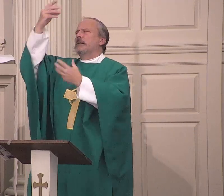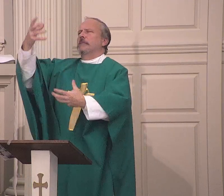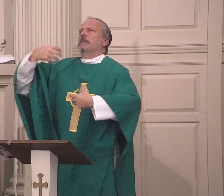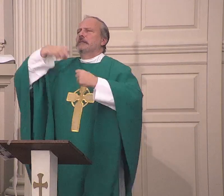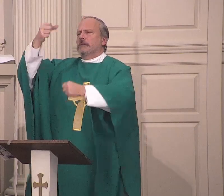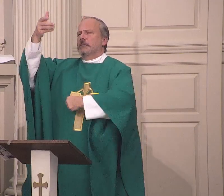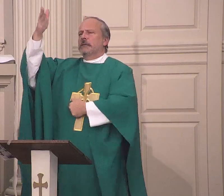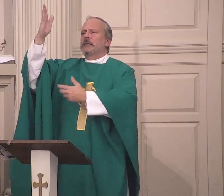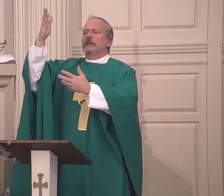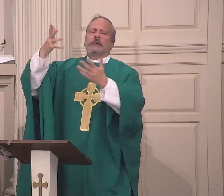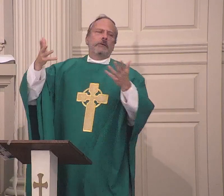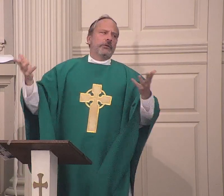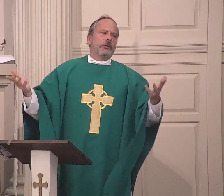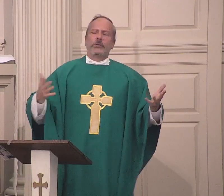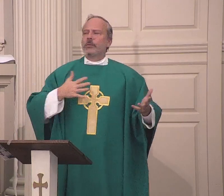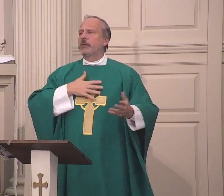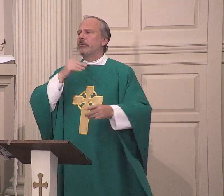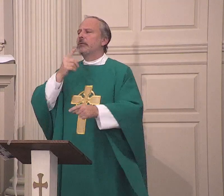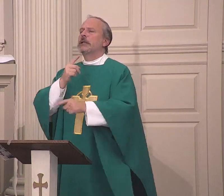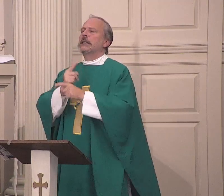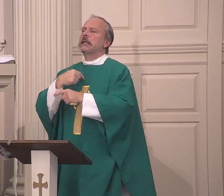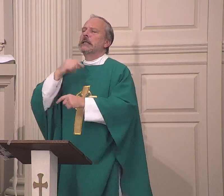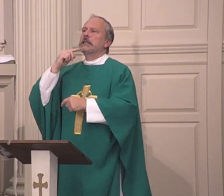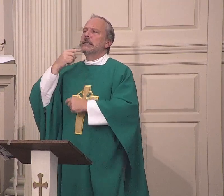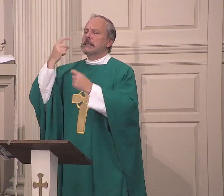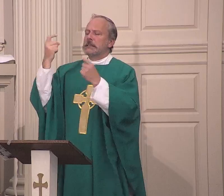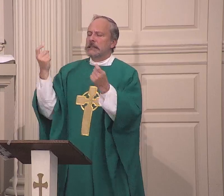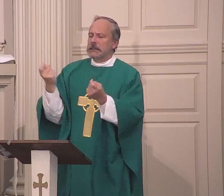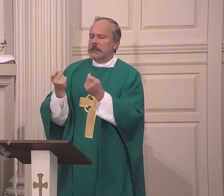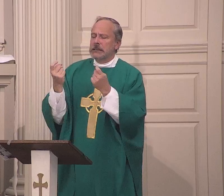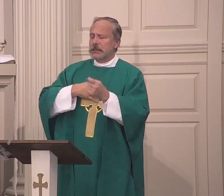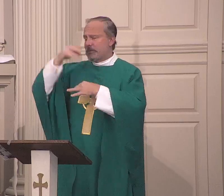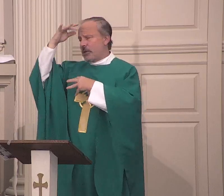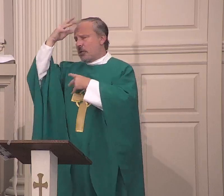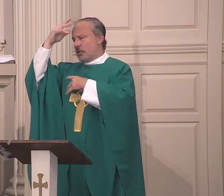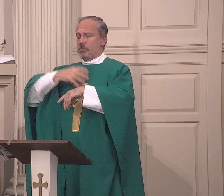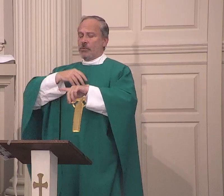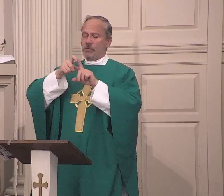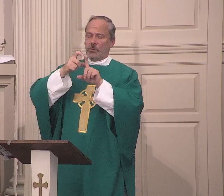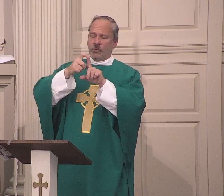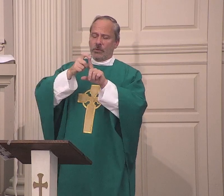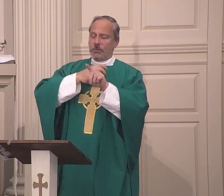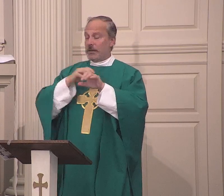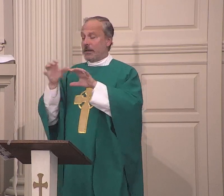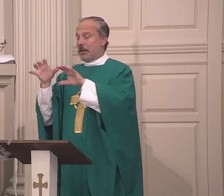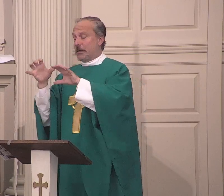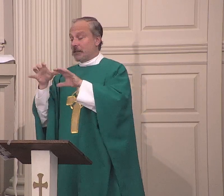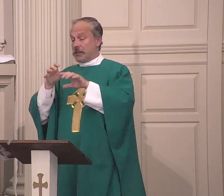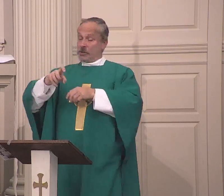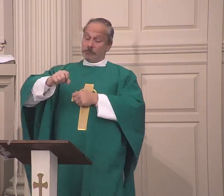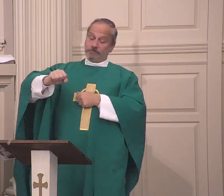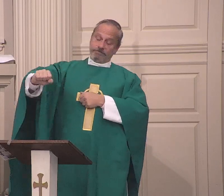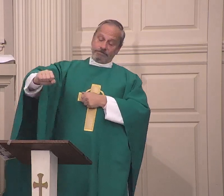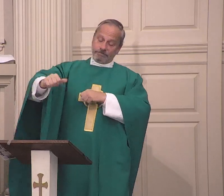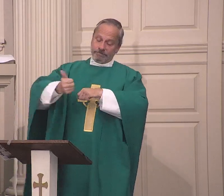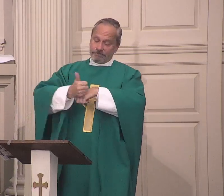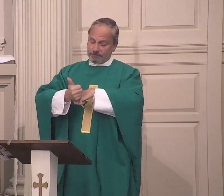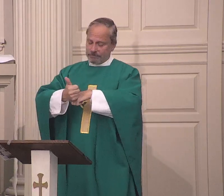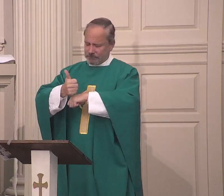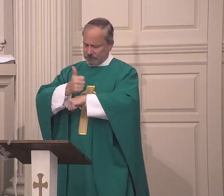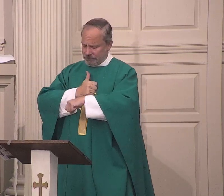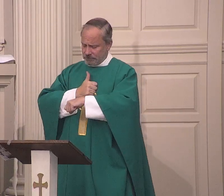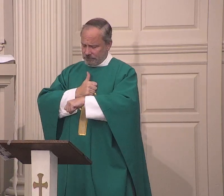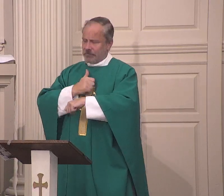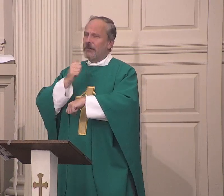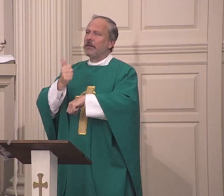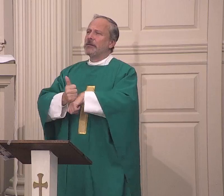I confess to Almighty God and to you, my brothers and sisters, that I have greatly sinned in my